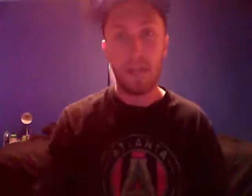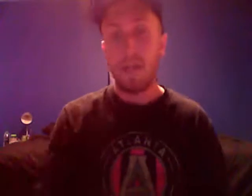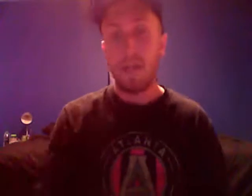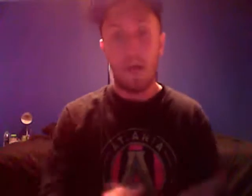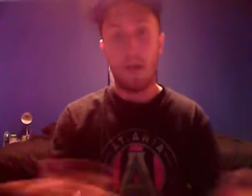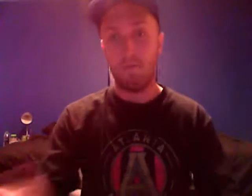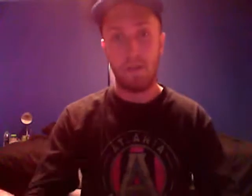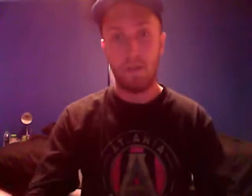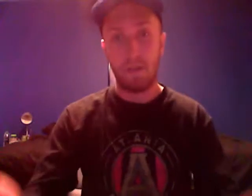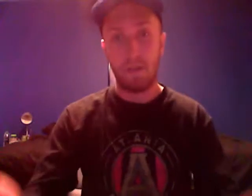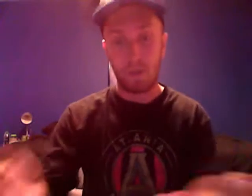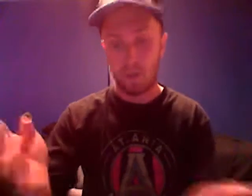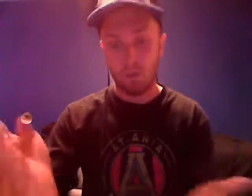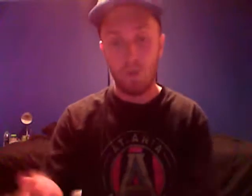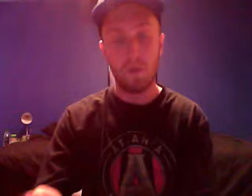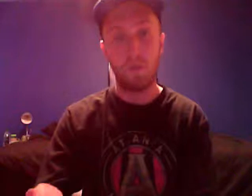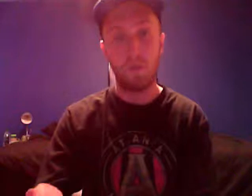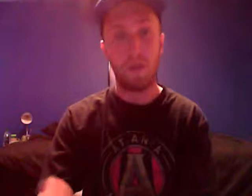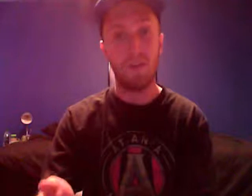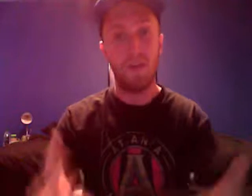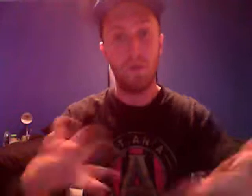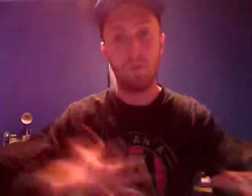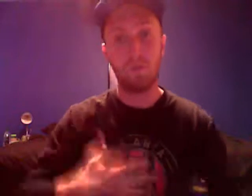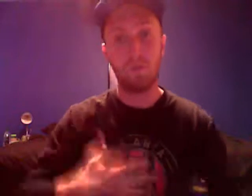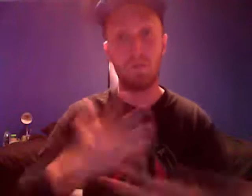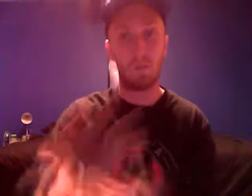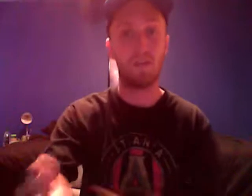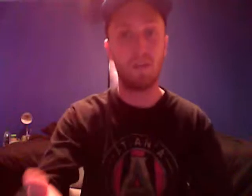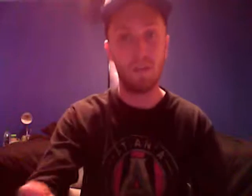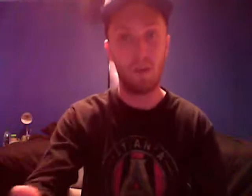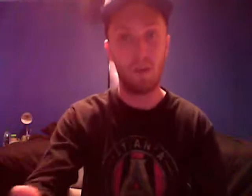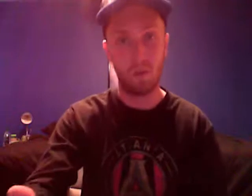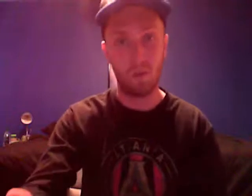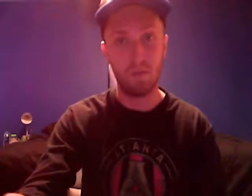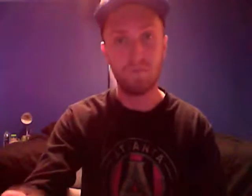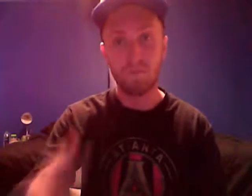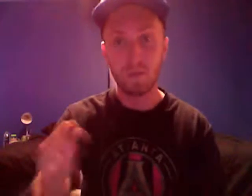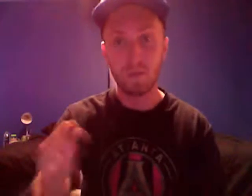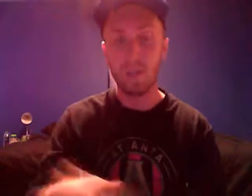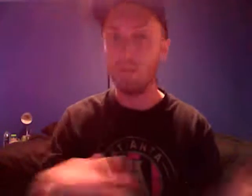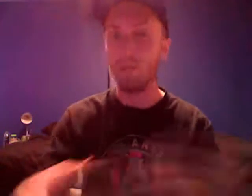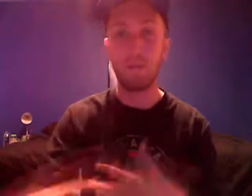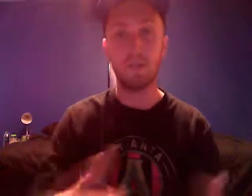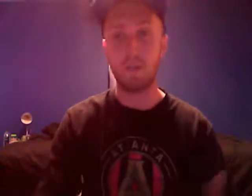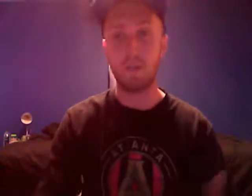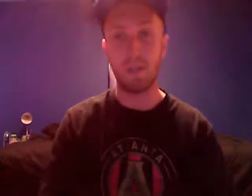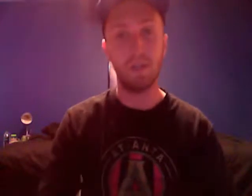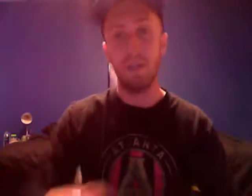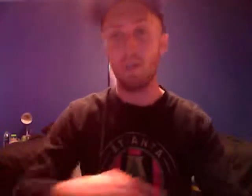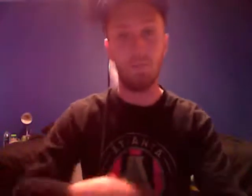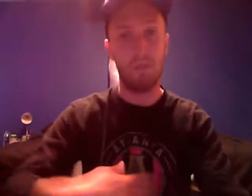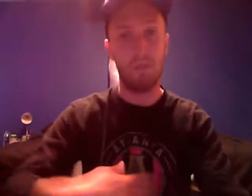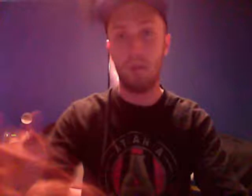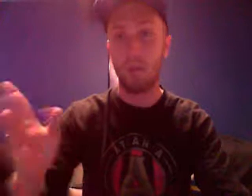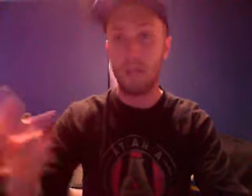that, there's a moment where Cross comes in off a corner. Ball bouncing around, you know, Almiron has